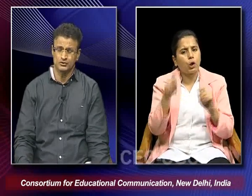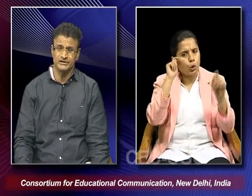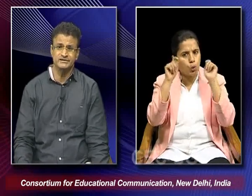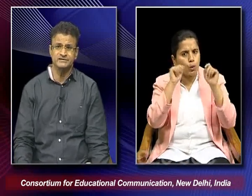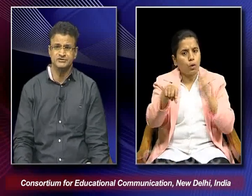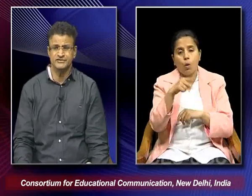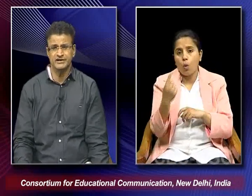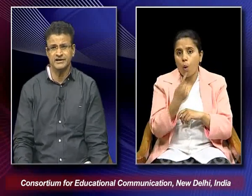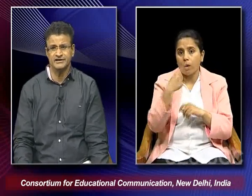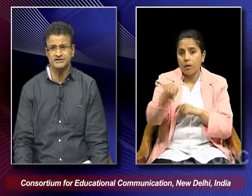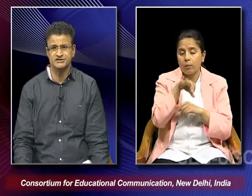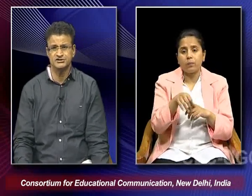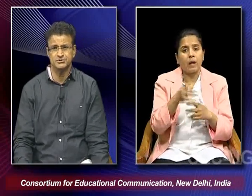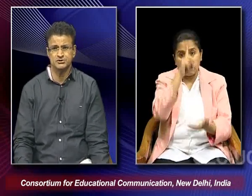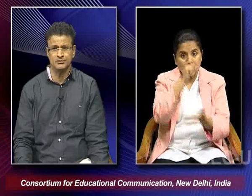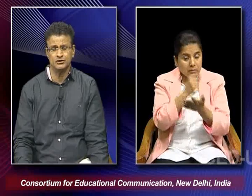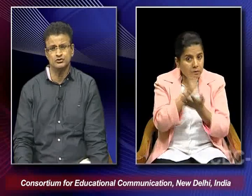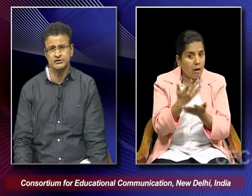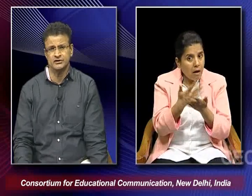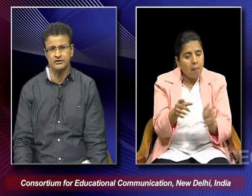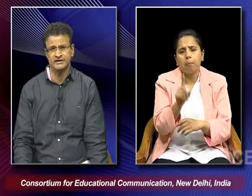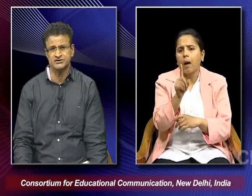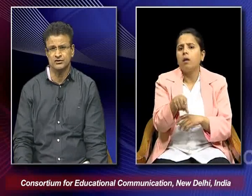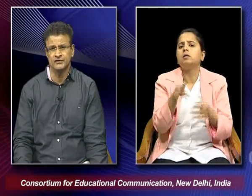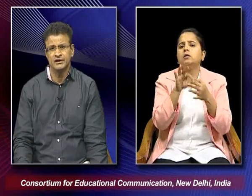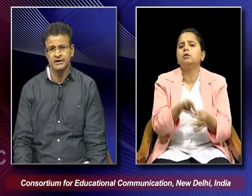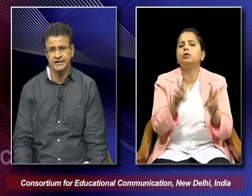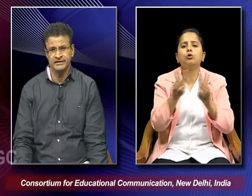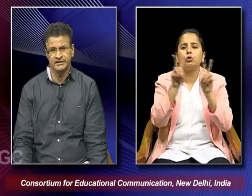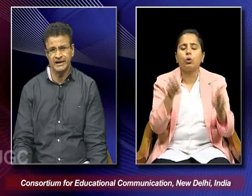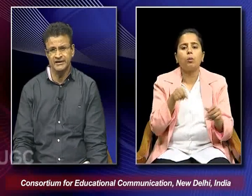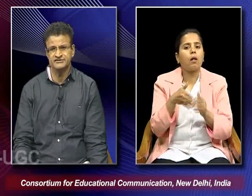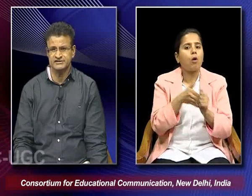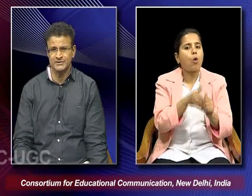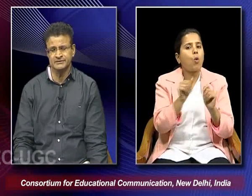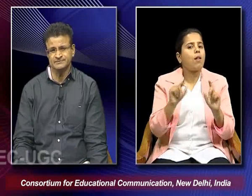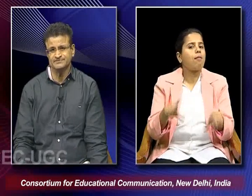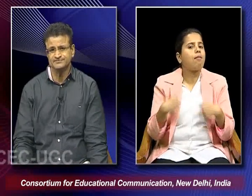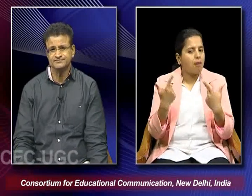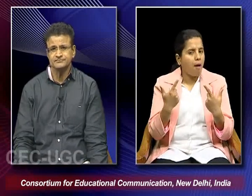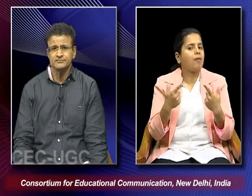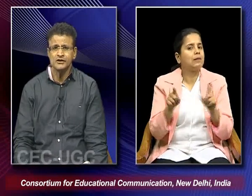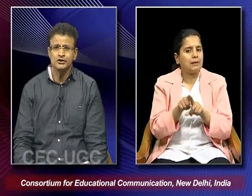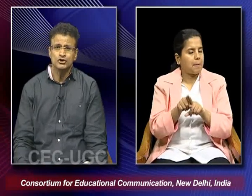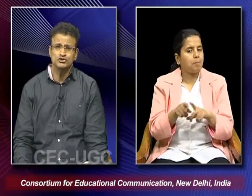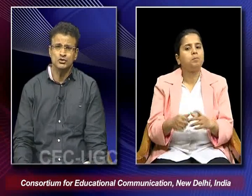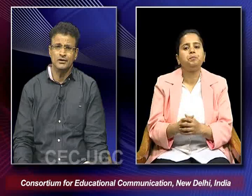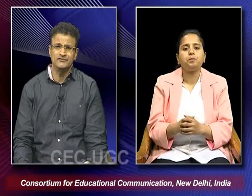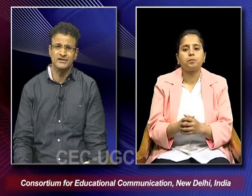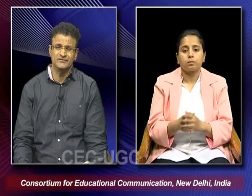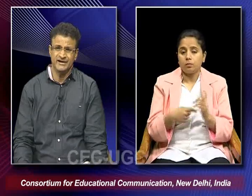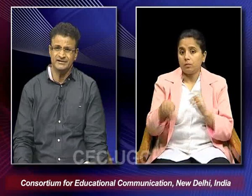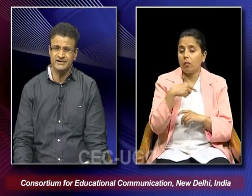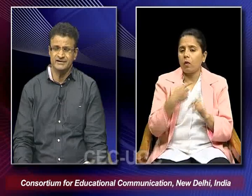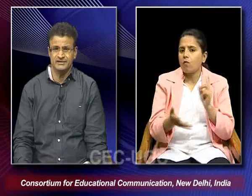not only in terms of taking any decisions, but also in the context of leading their lives as well. So